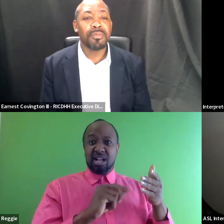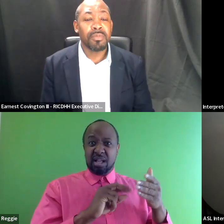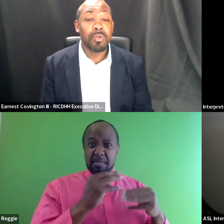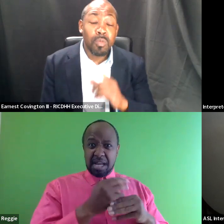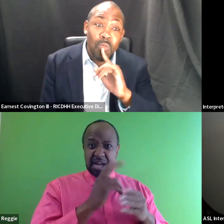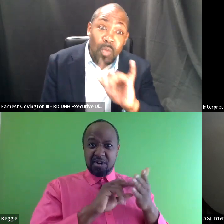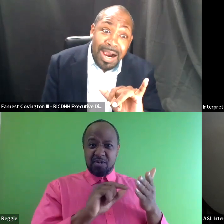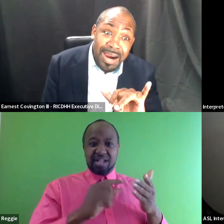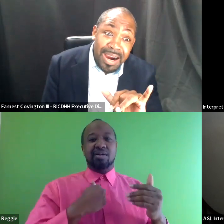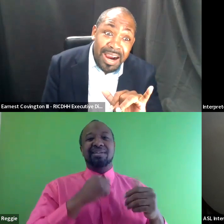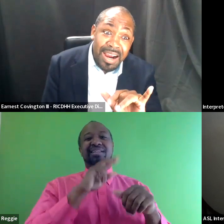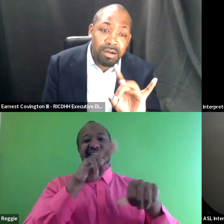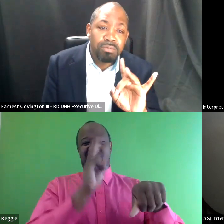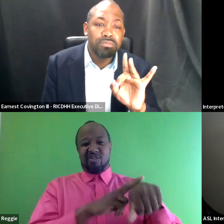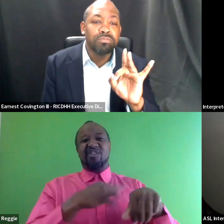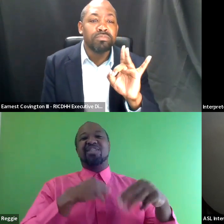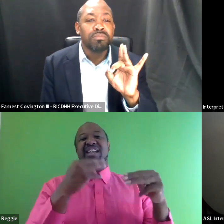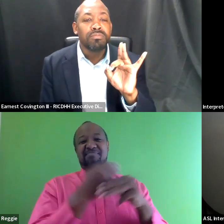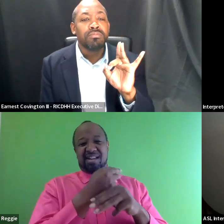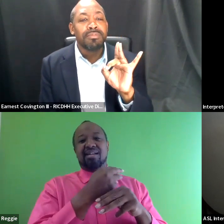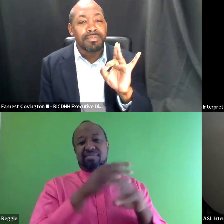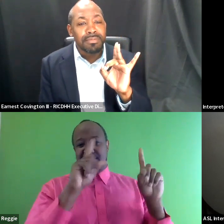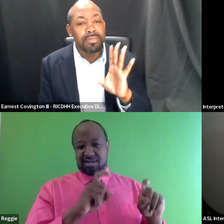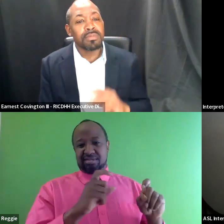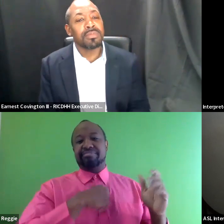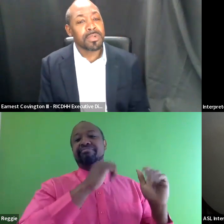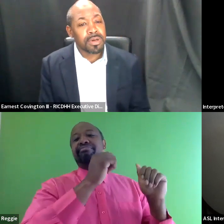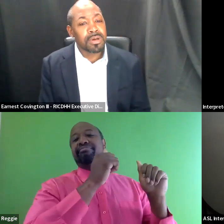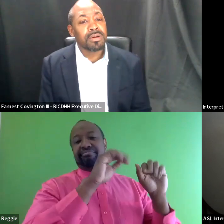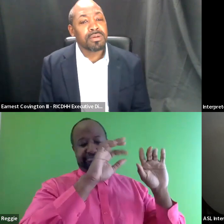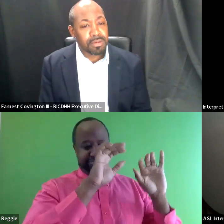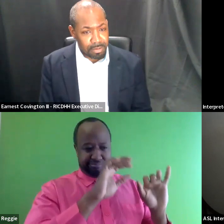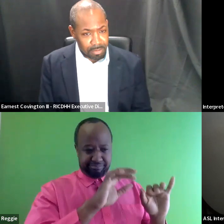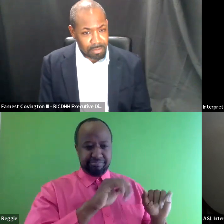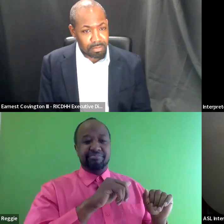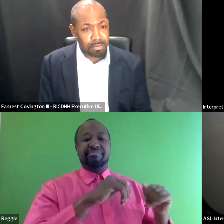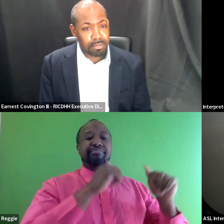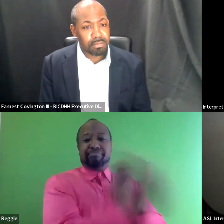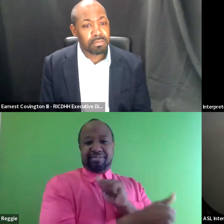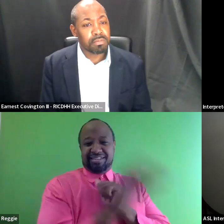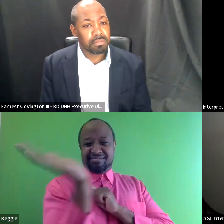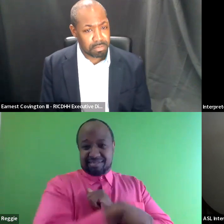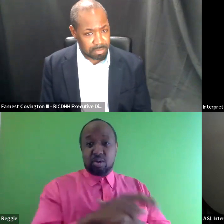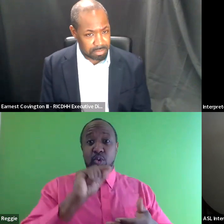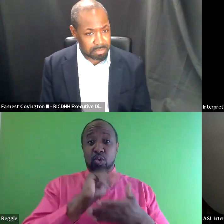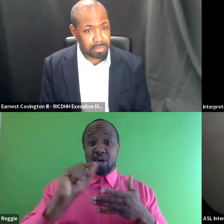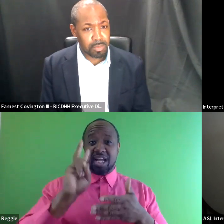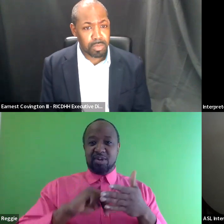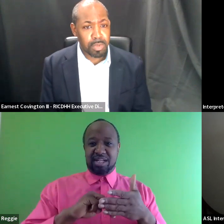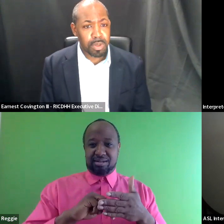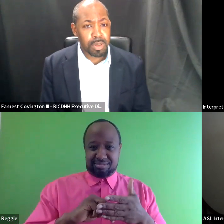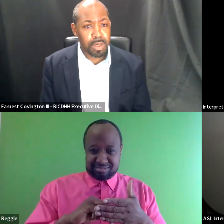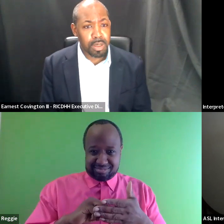just be a math test, but no, it wasn't just math. There were other things like curriculum and so forth that you had to take and